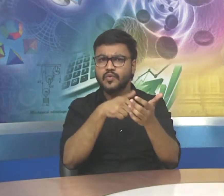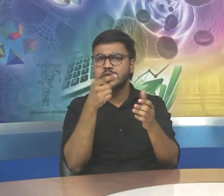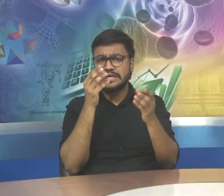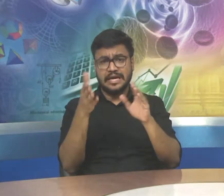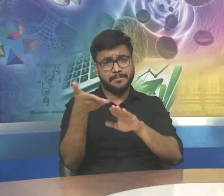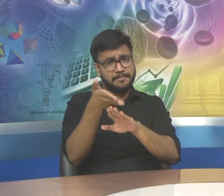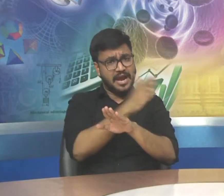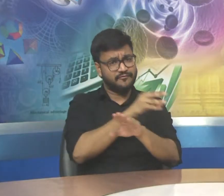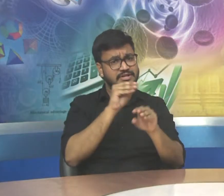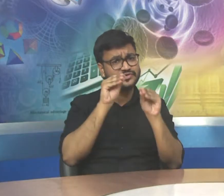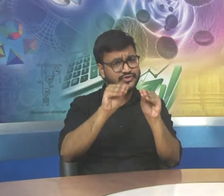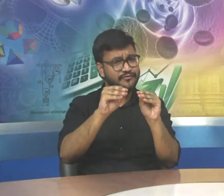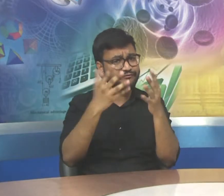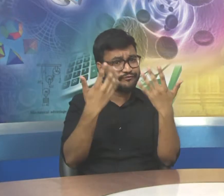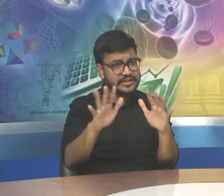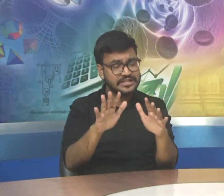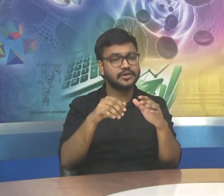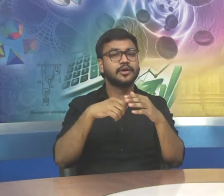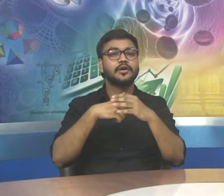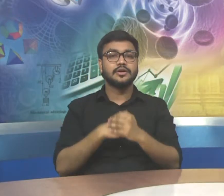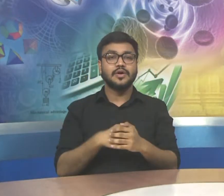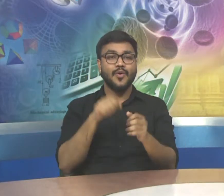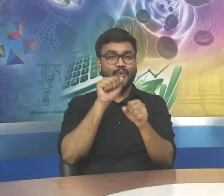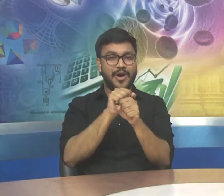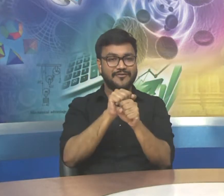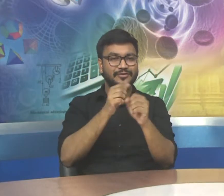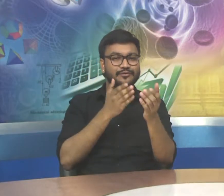the conditions required for work to be done,